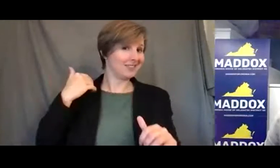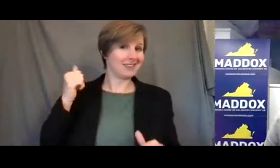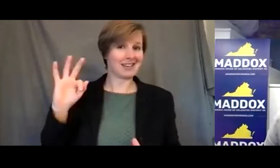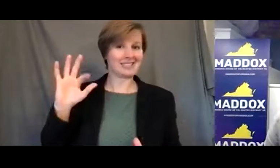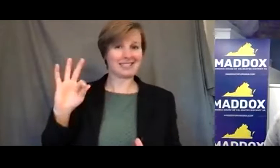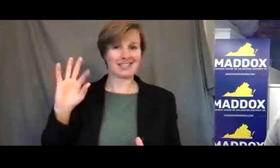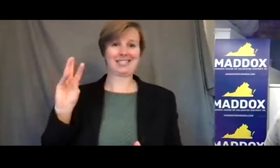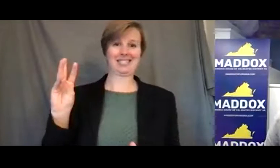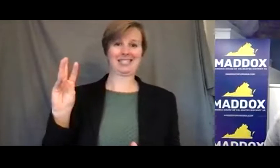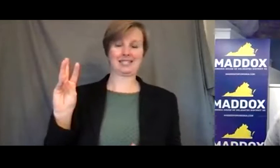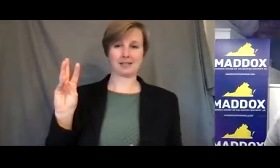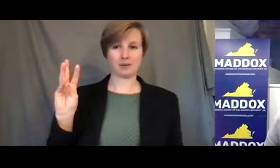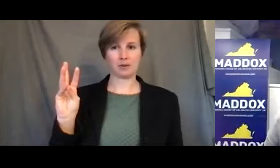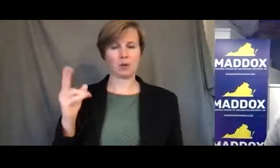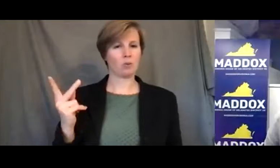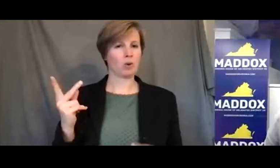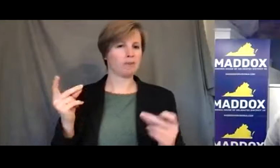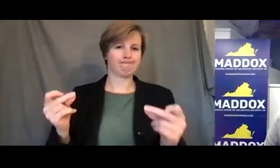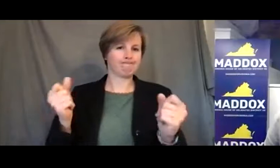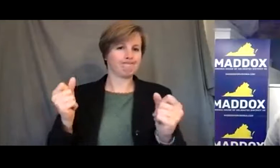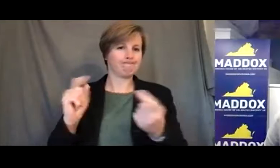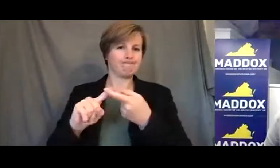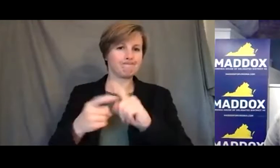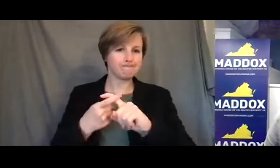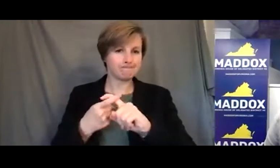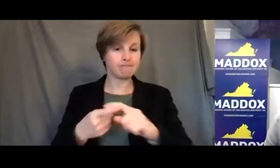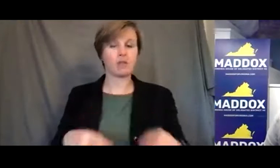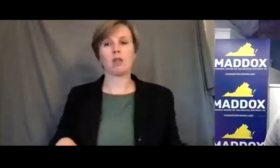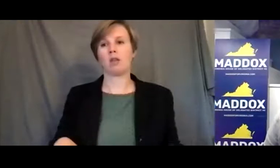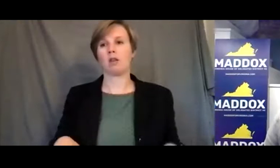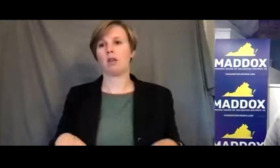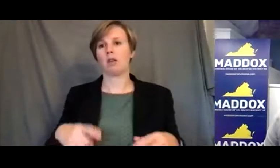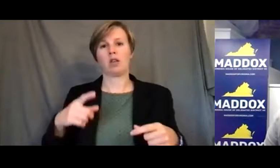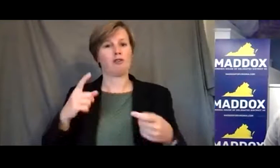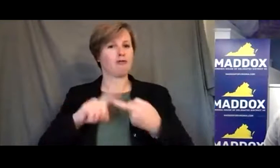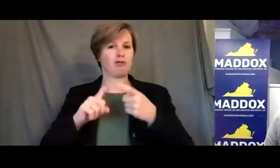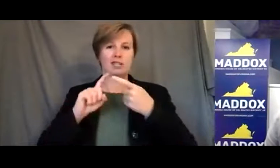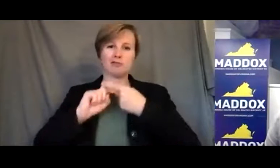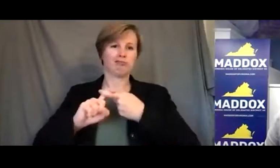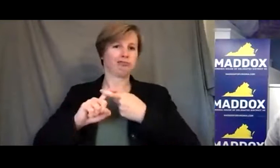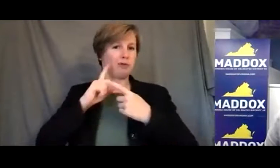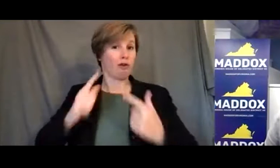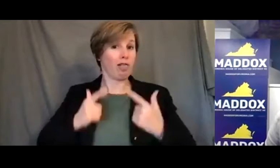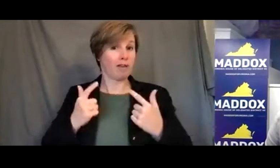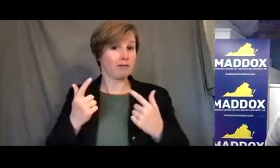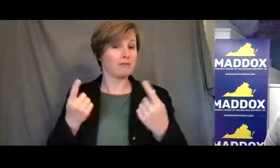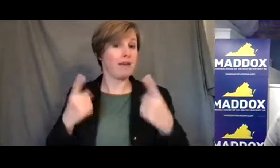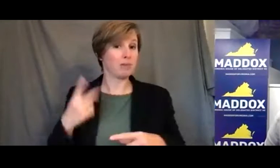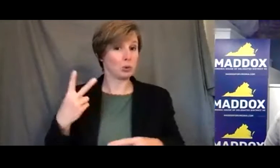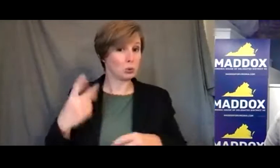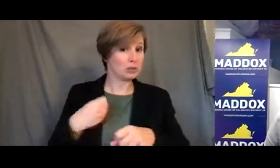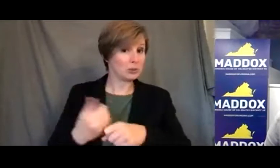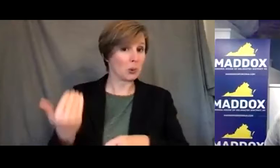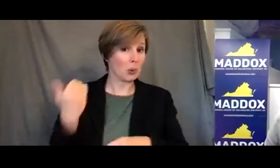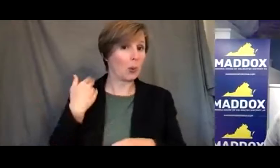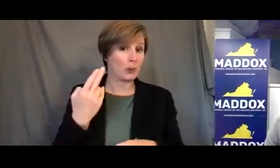1996. And we were fast friends and friends for life. But 2 years ago, he died